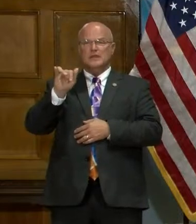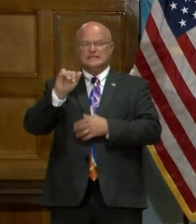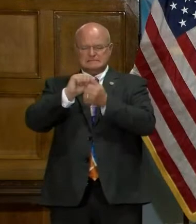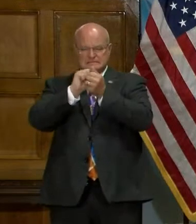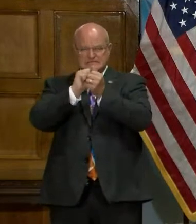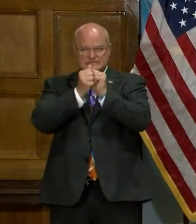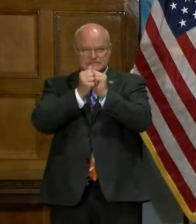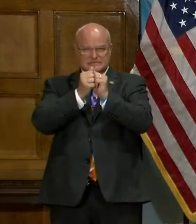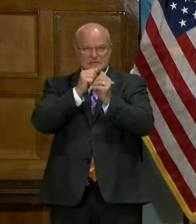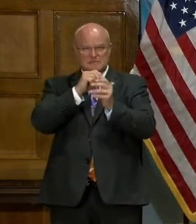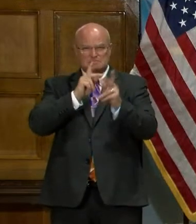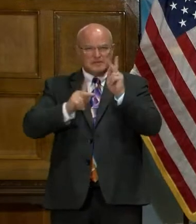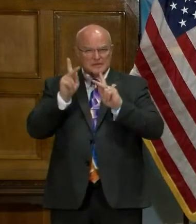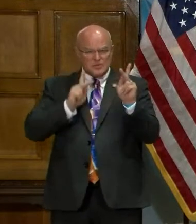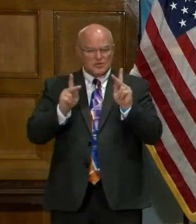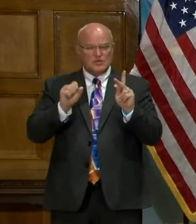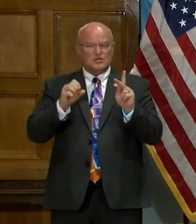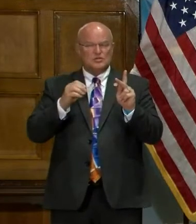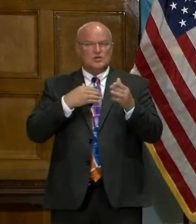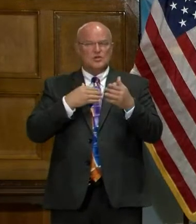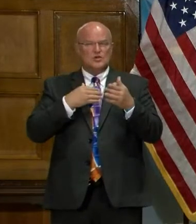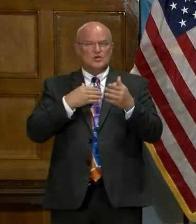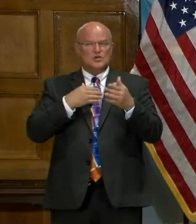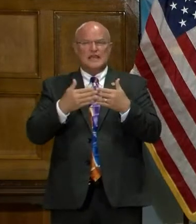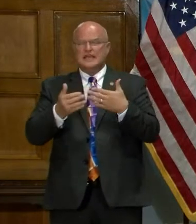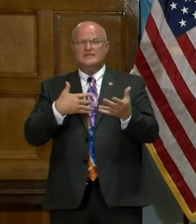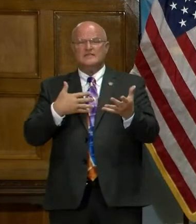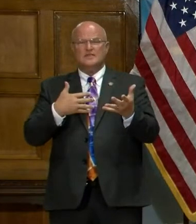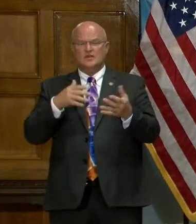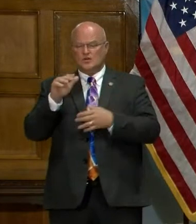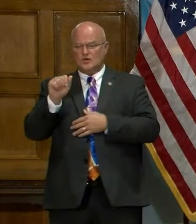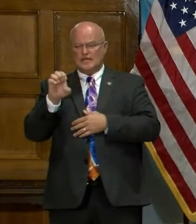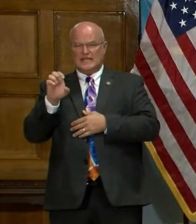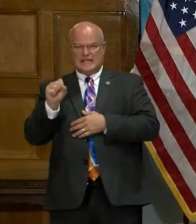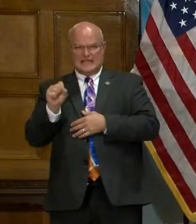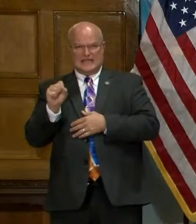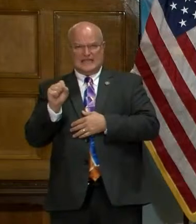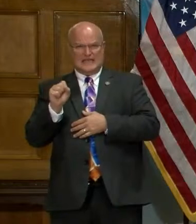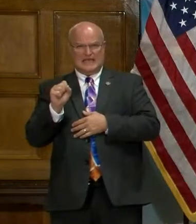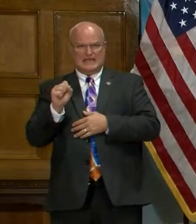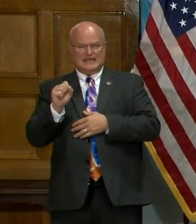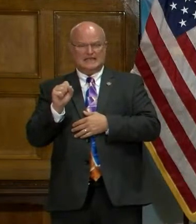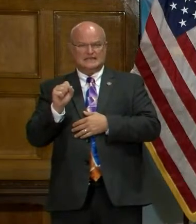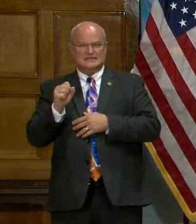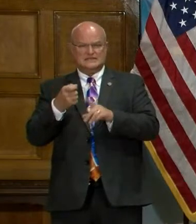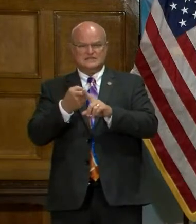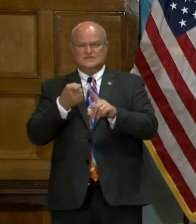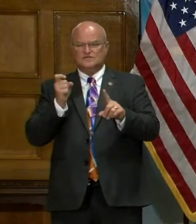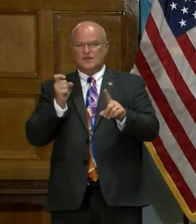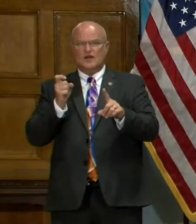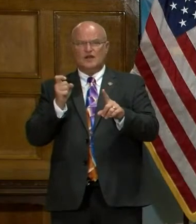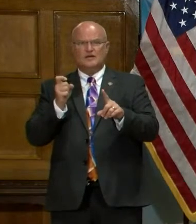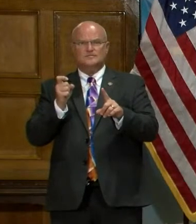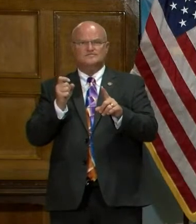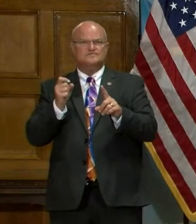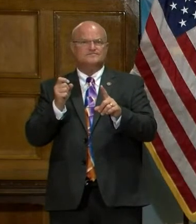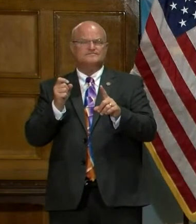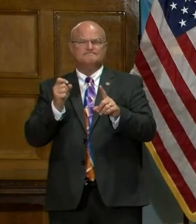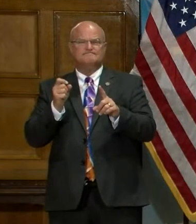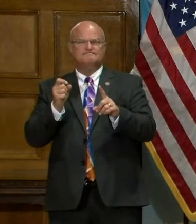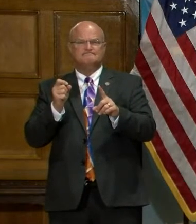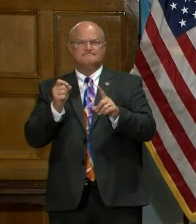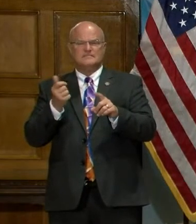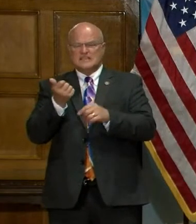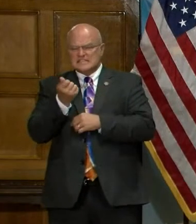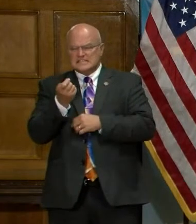densely populated, so even just sort of cases from